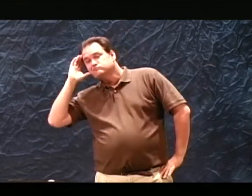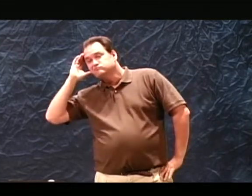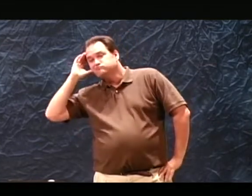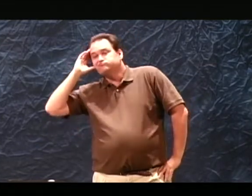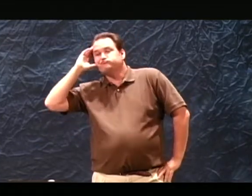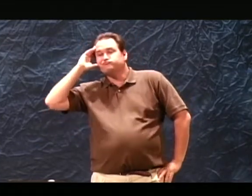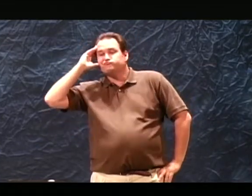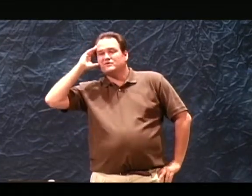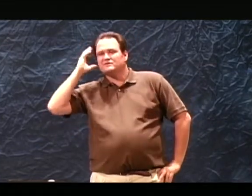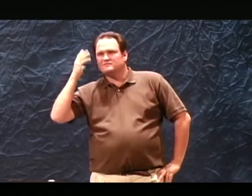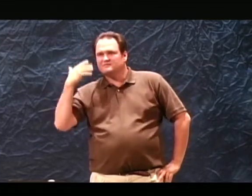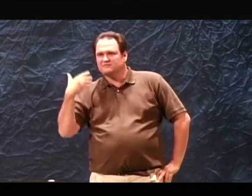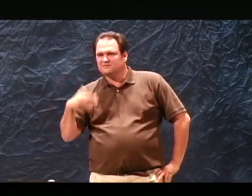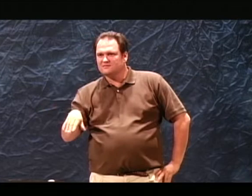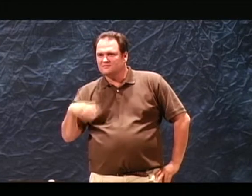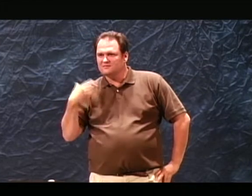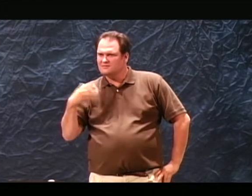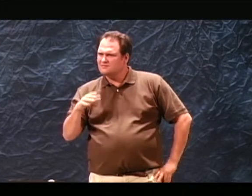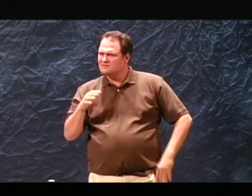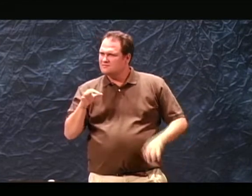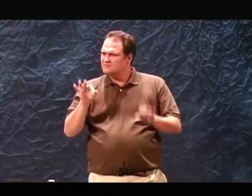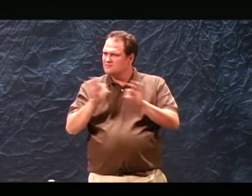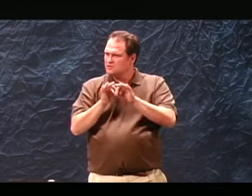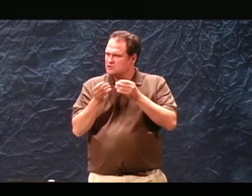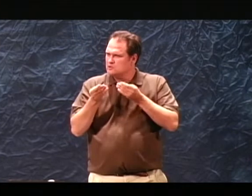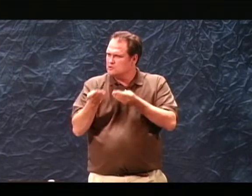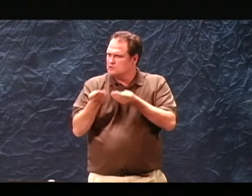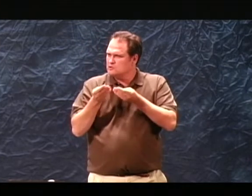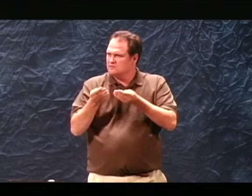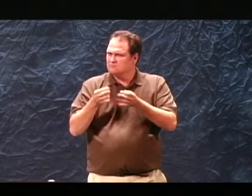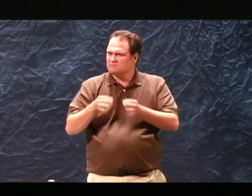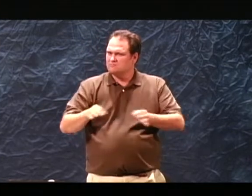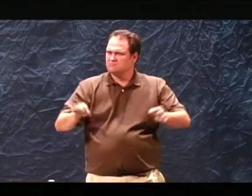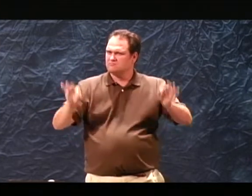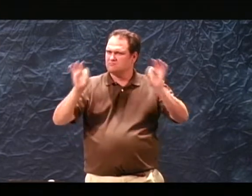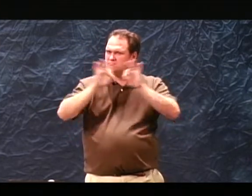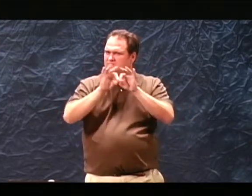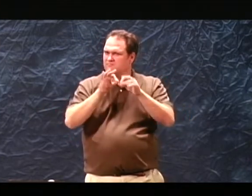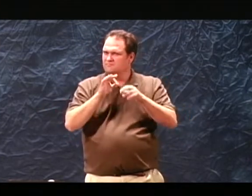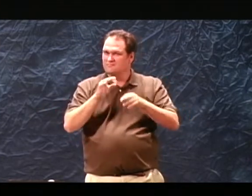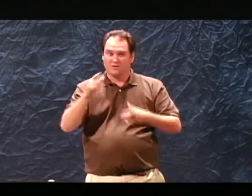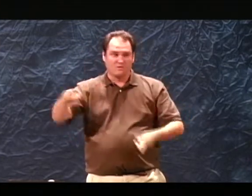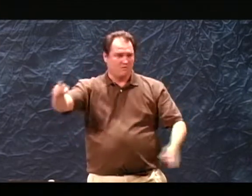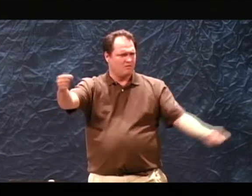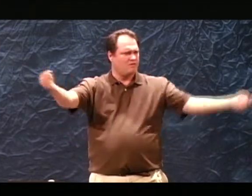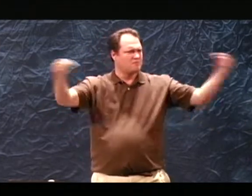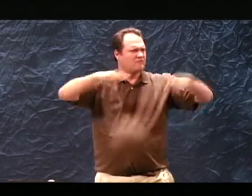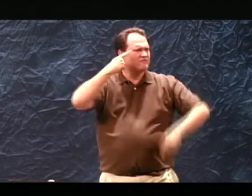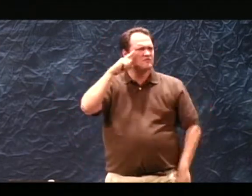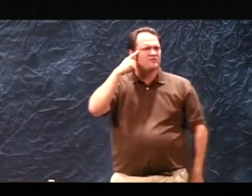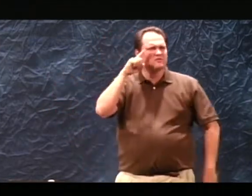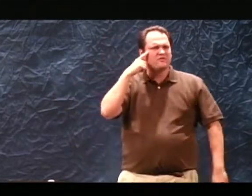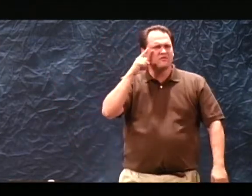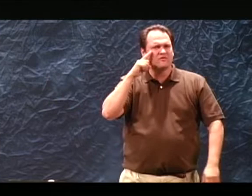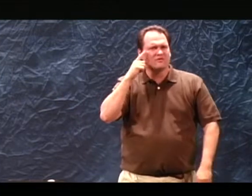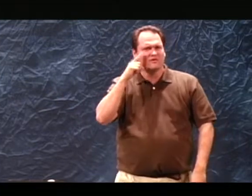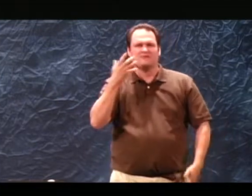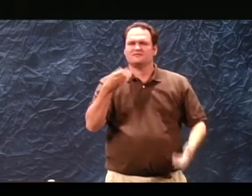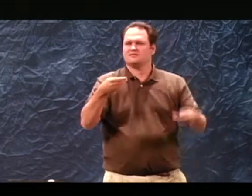there are people who love to go to church and not be fed and just go to enjoy the sermon or whatever